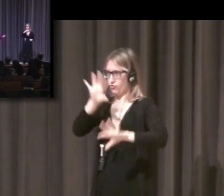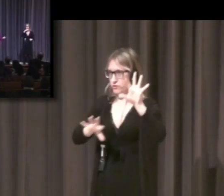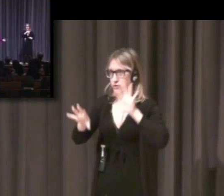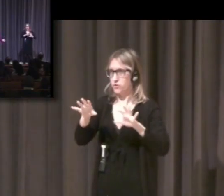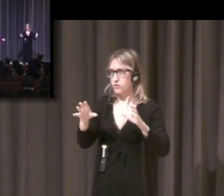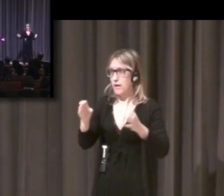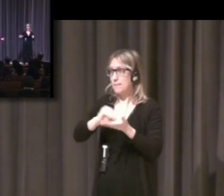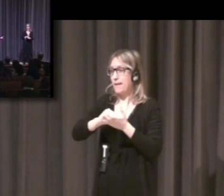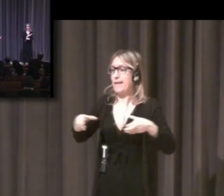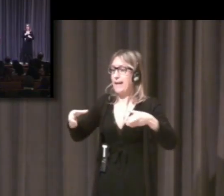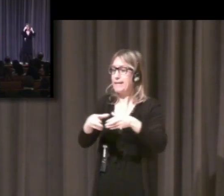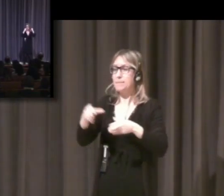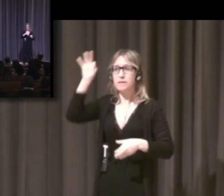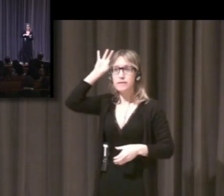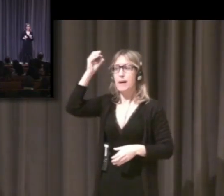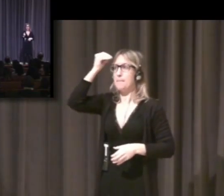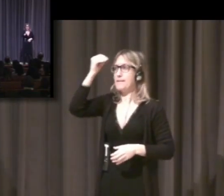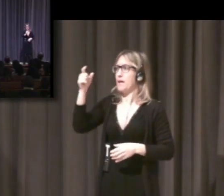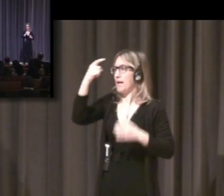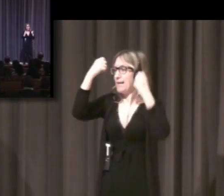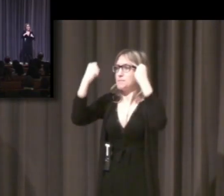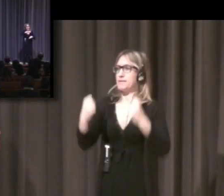language specialist in there.